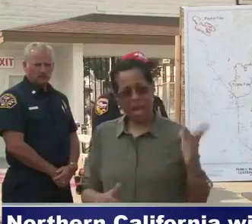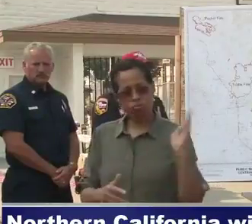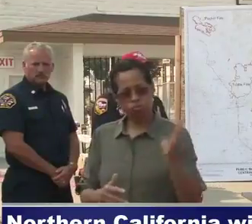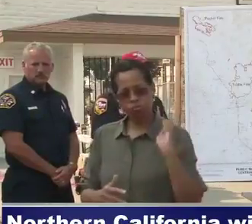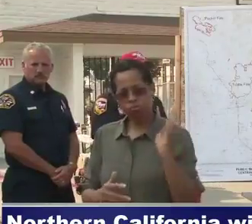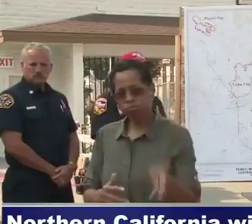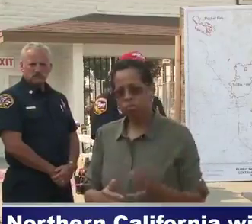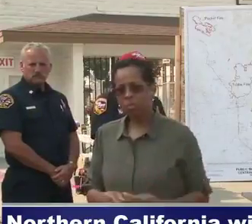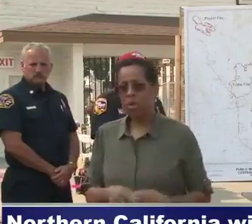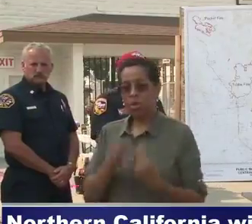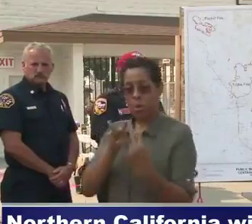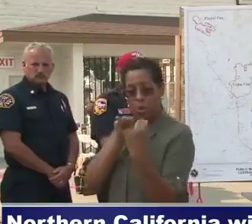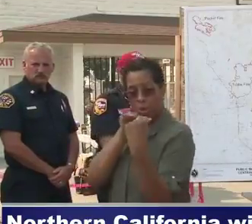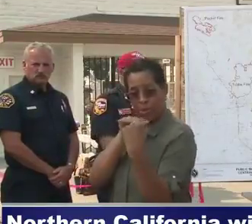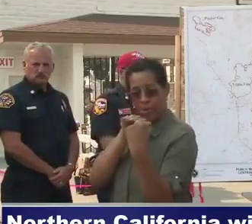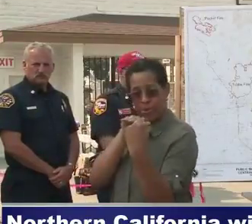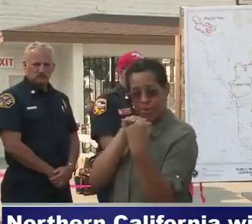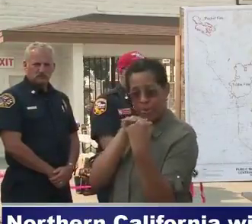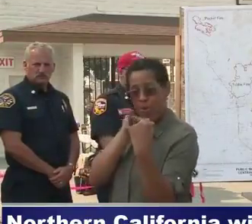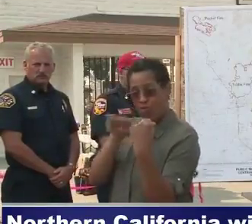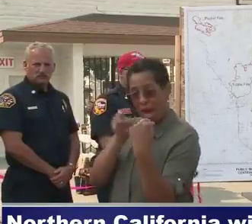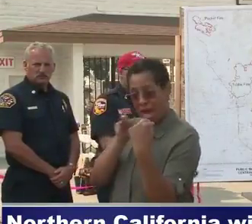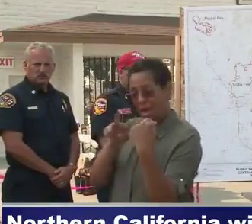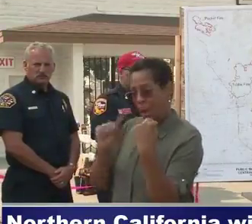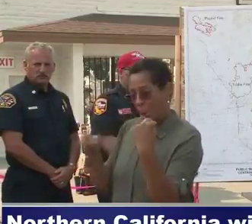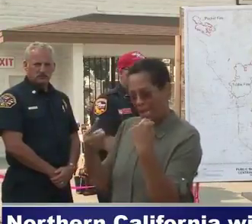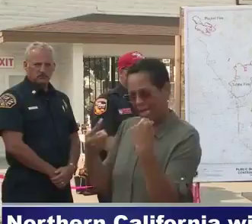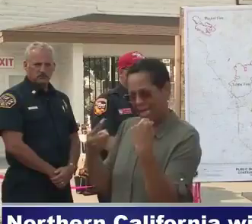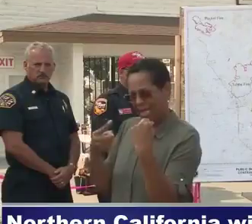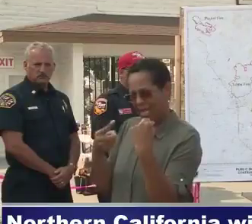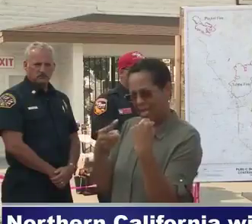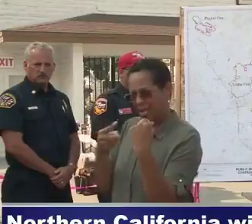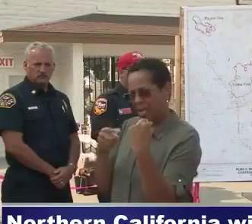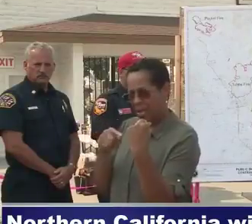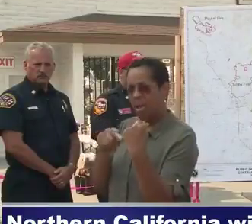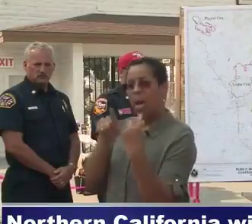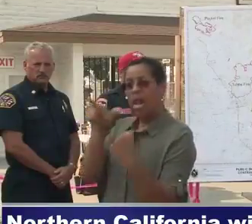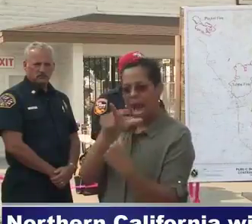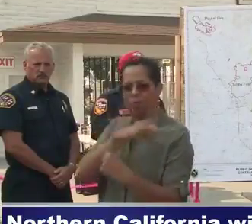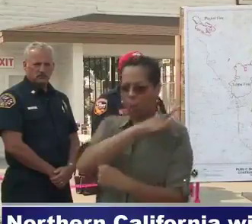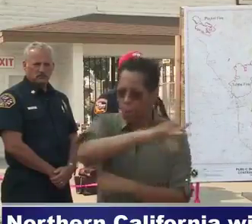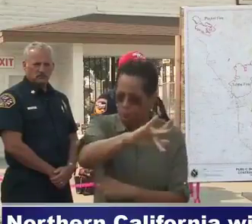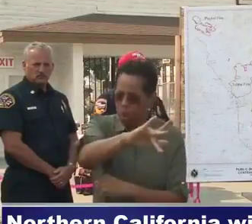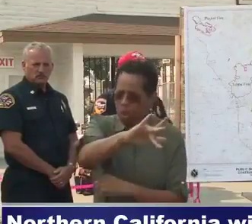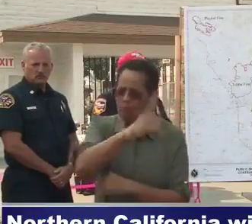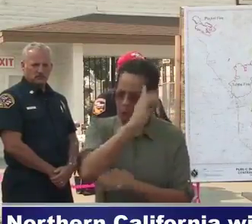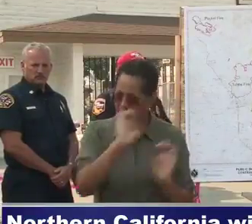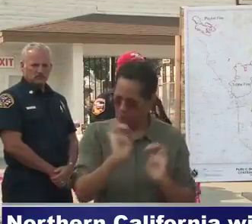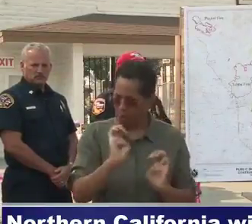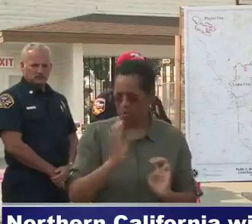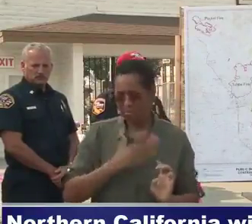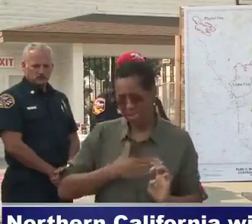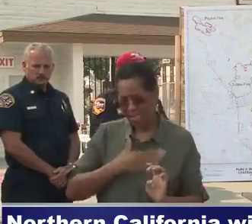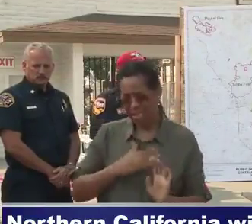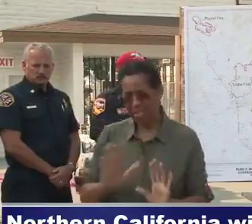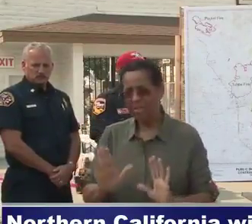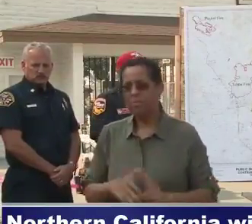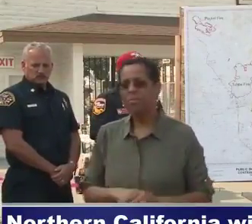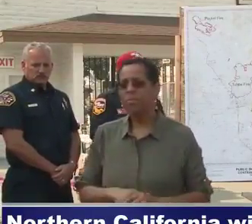all of us, fire, police, to get up and down the roadways and get to where we need to be so that we can help you and your